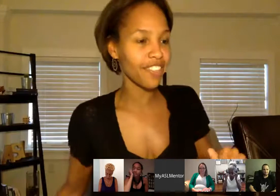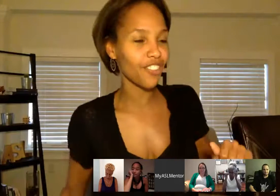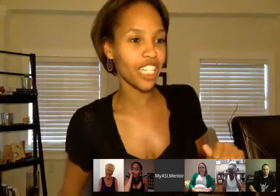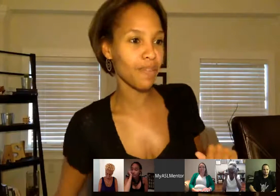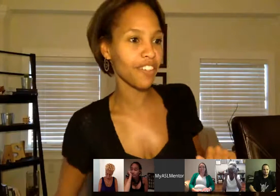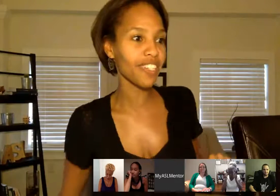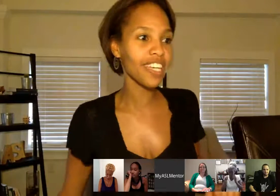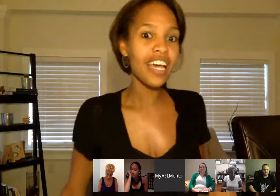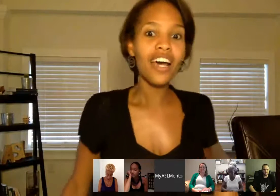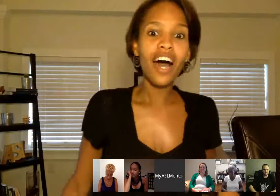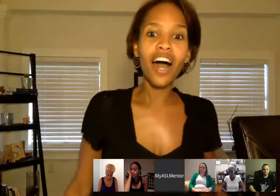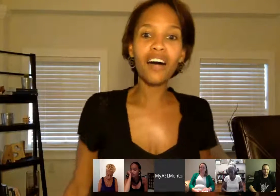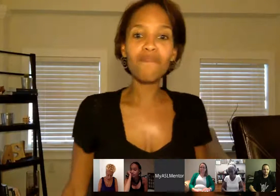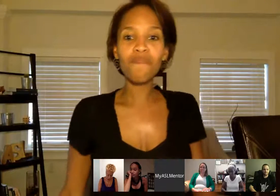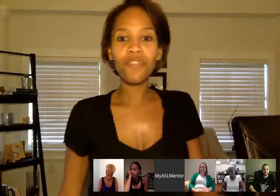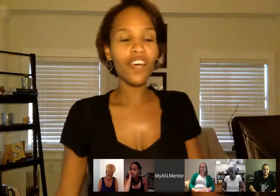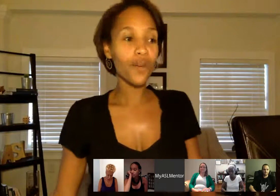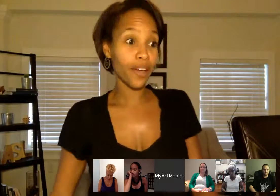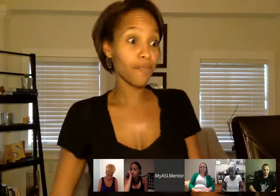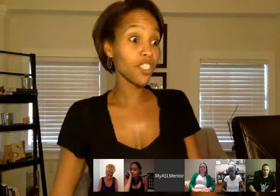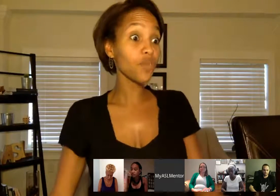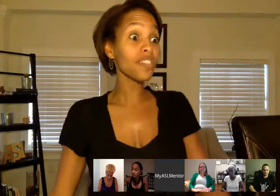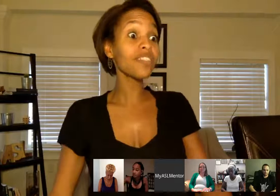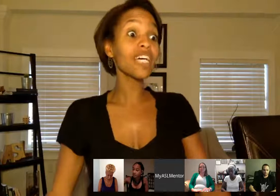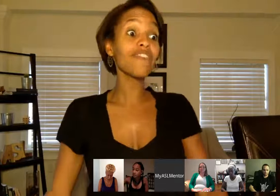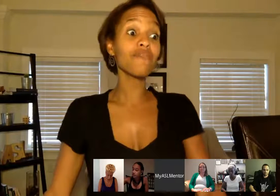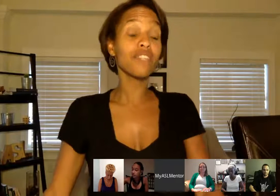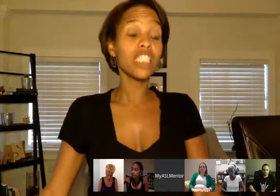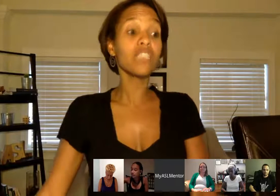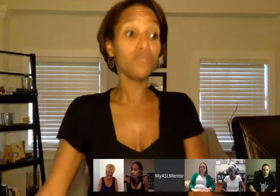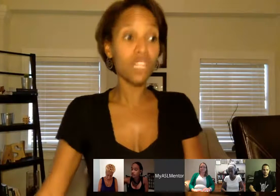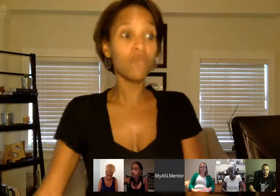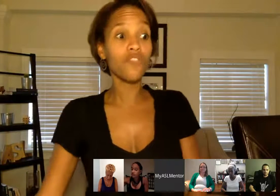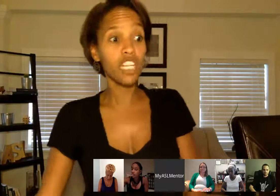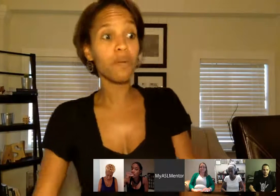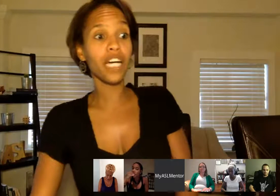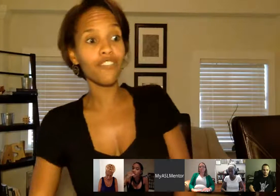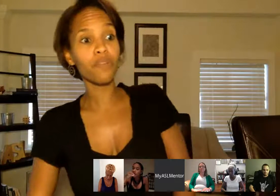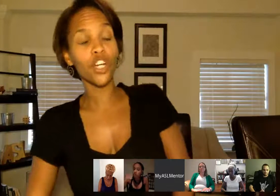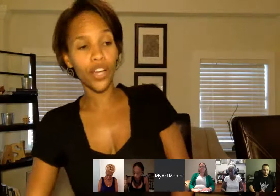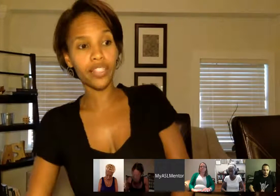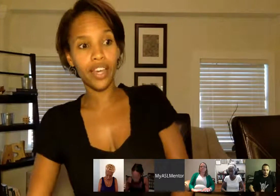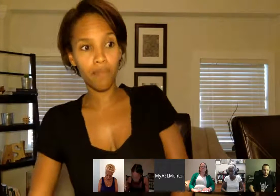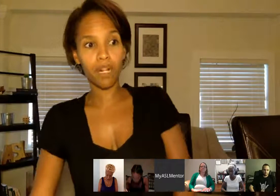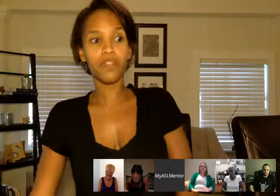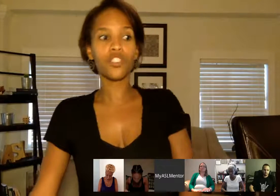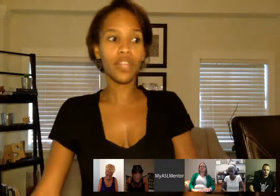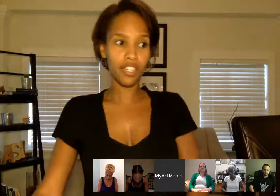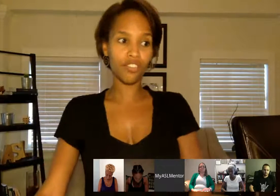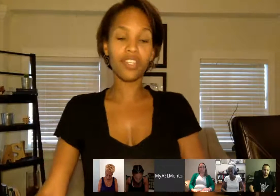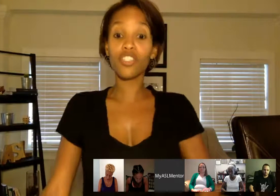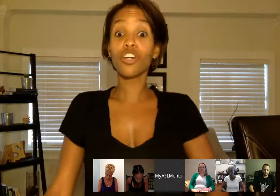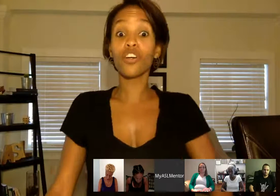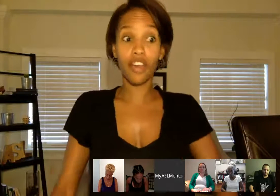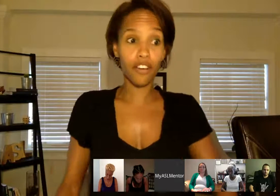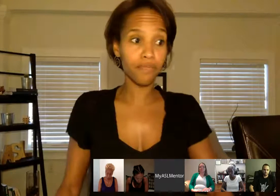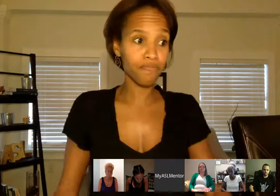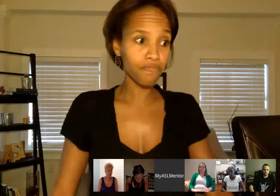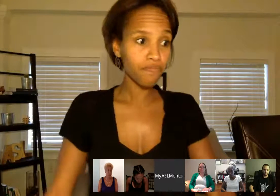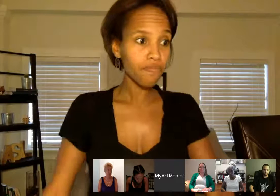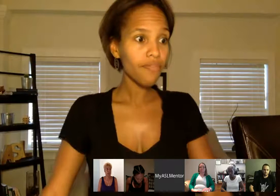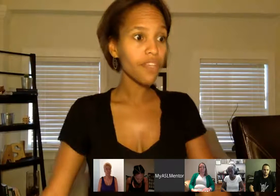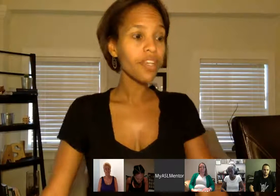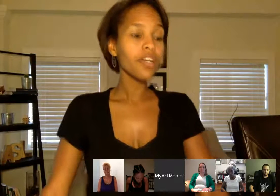got stuck with transparency. Okay, so since this museum was funded by government grants and public donations, let's start